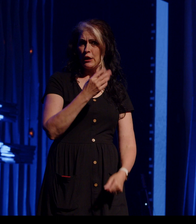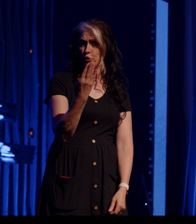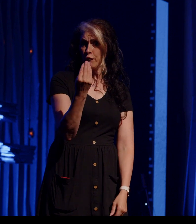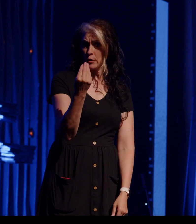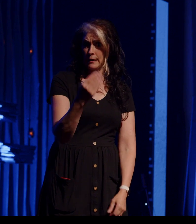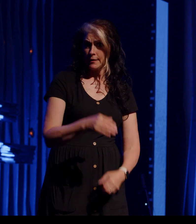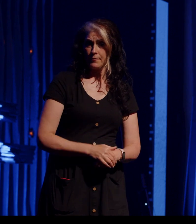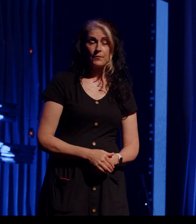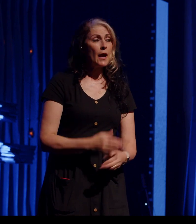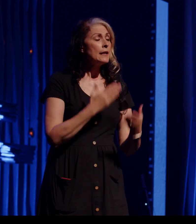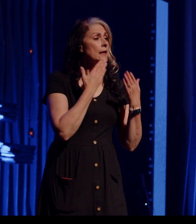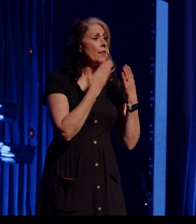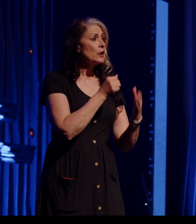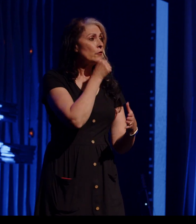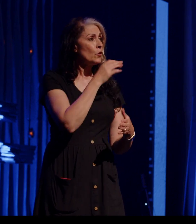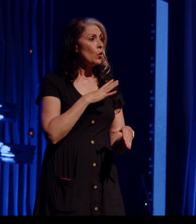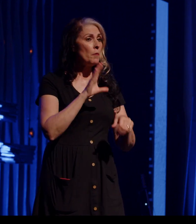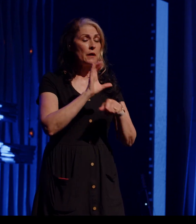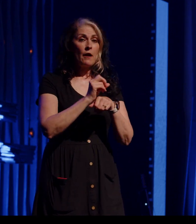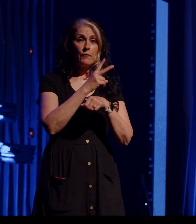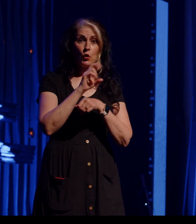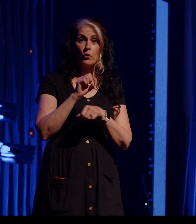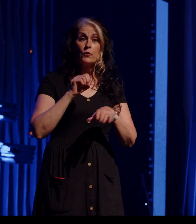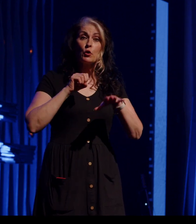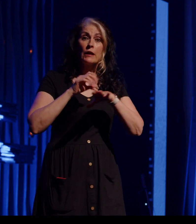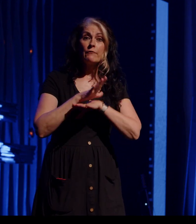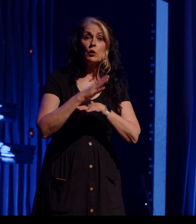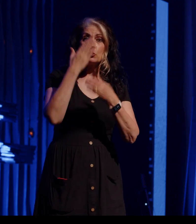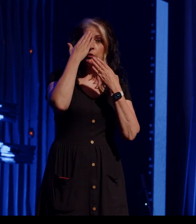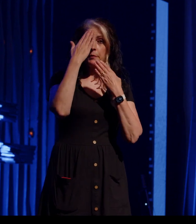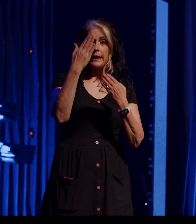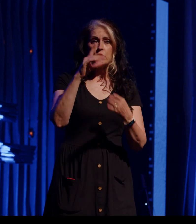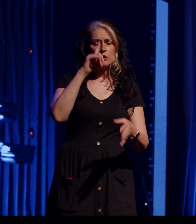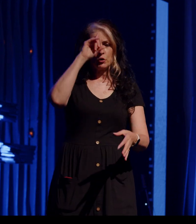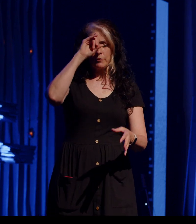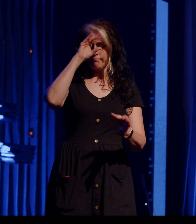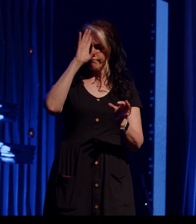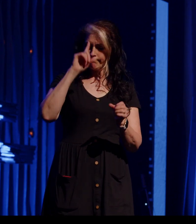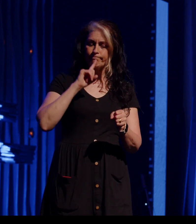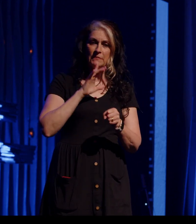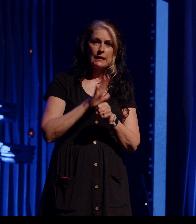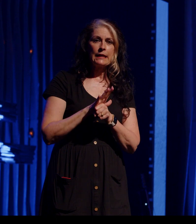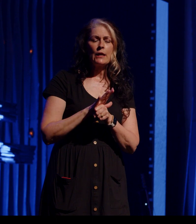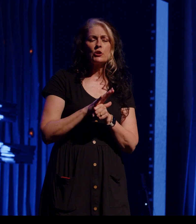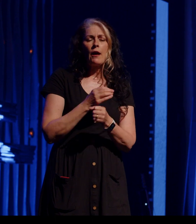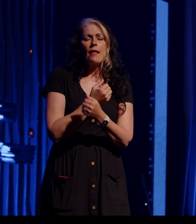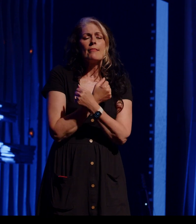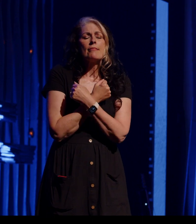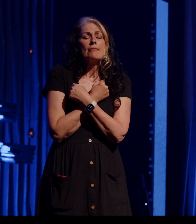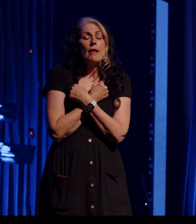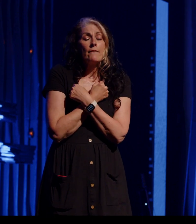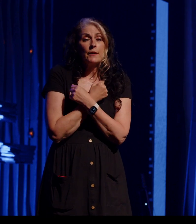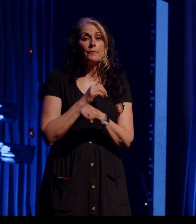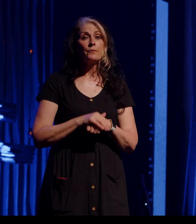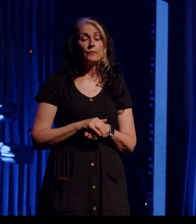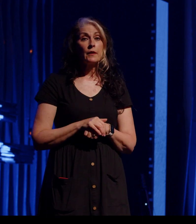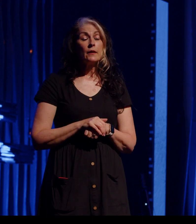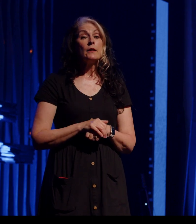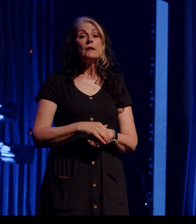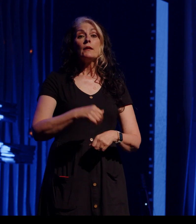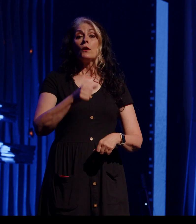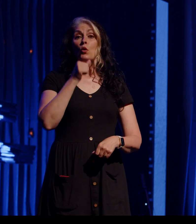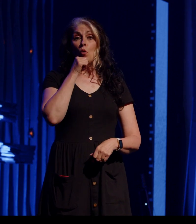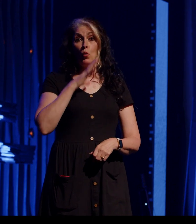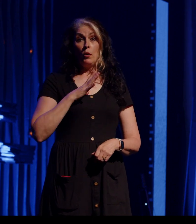you to the women of the Grove. Your influence, your obedience, your dedication, I love that. At times, women